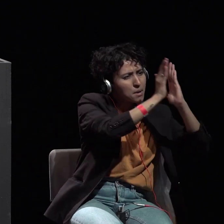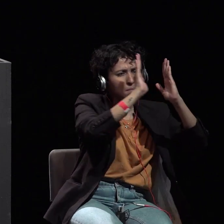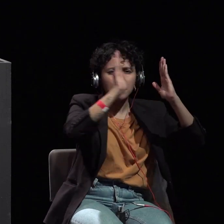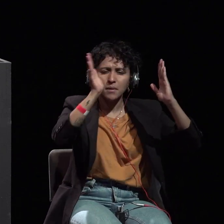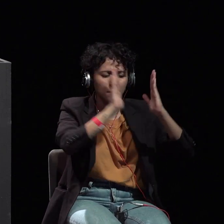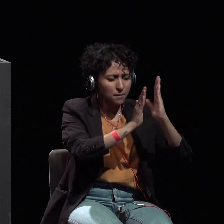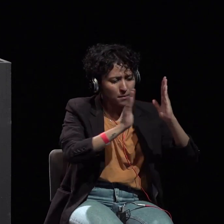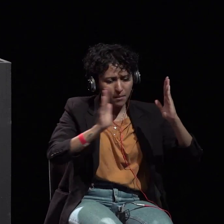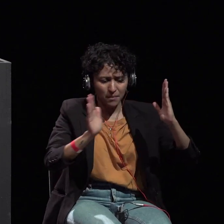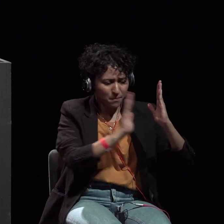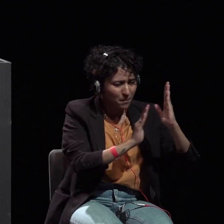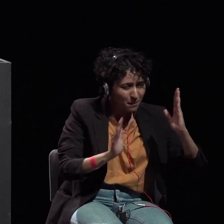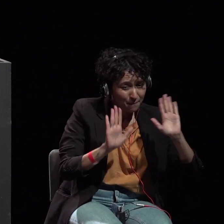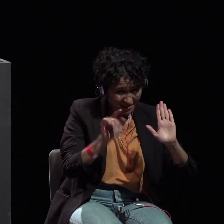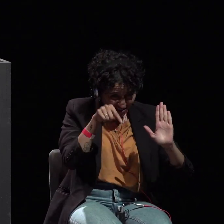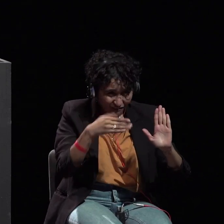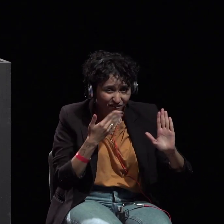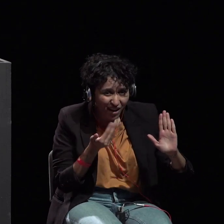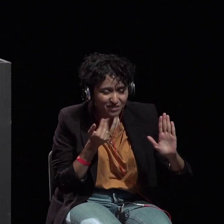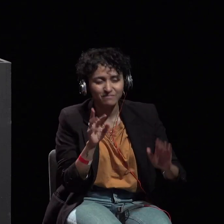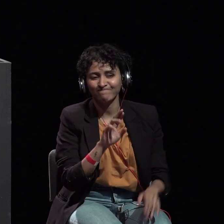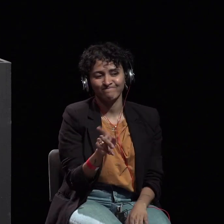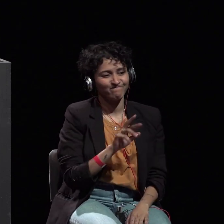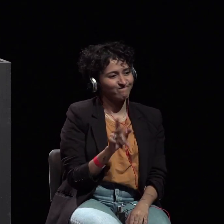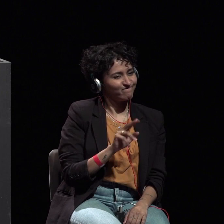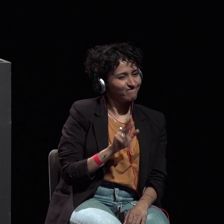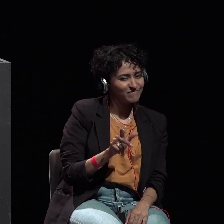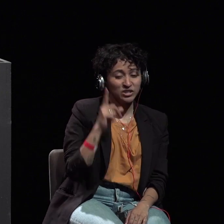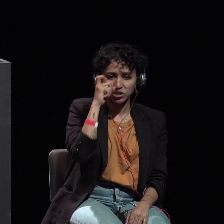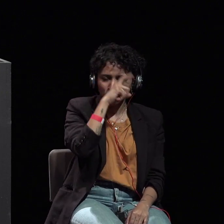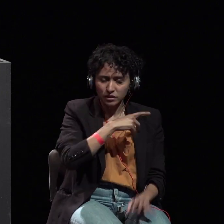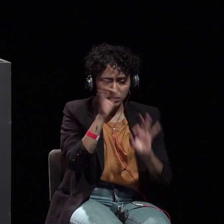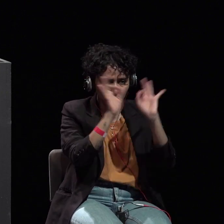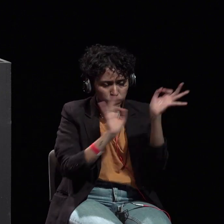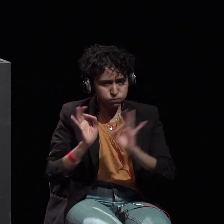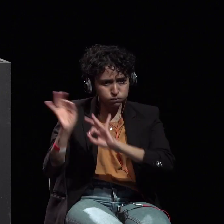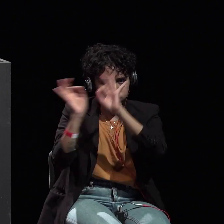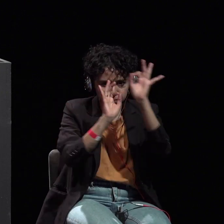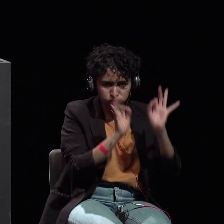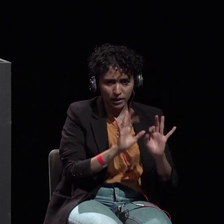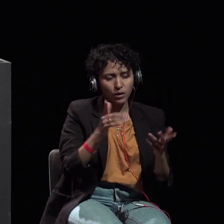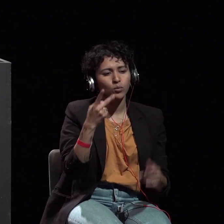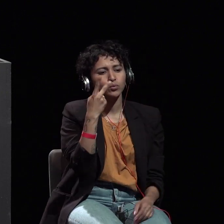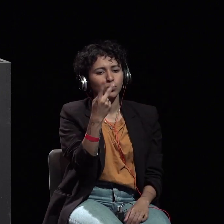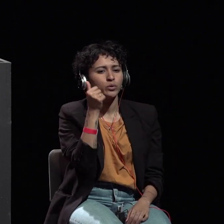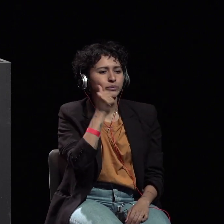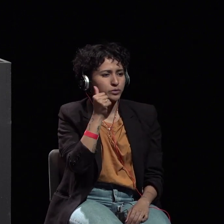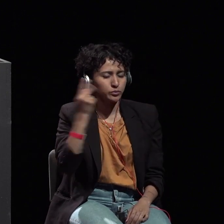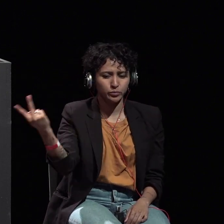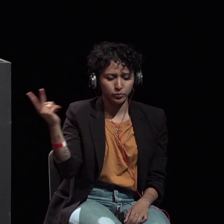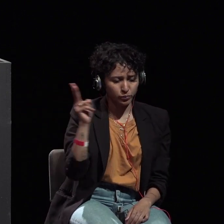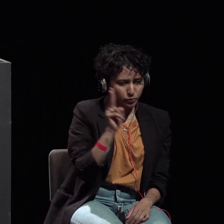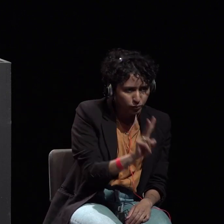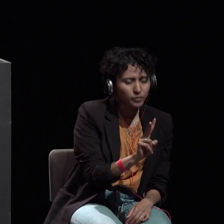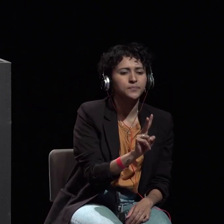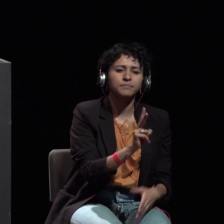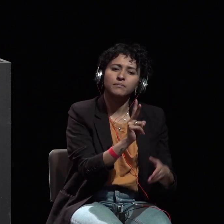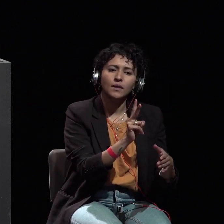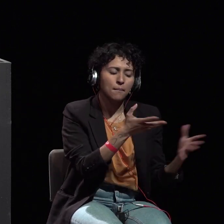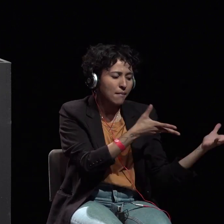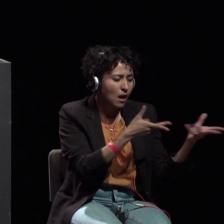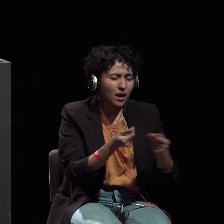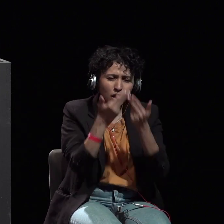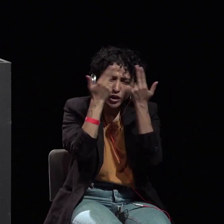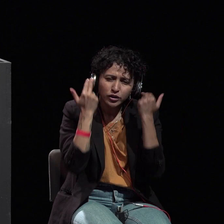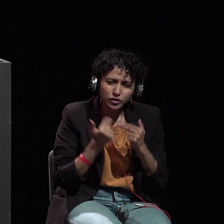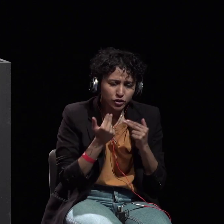Margaret Bruchac has described this process of indigenous belongings becoming museum objects as one that begins with the knowing removal of